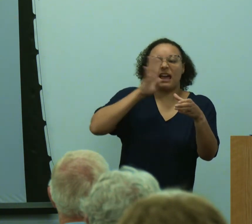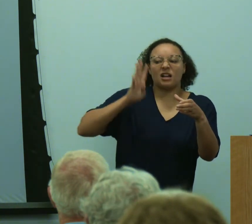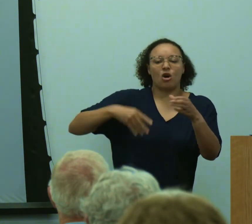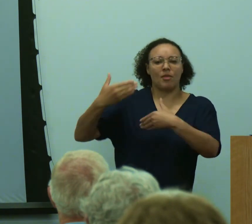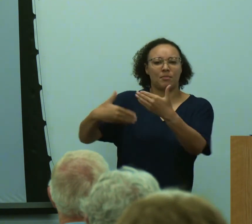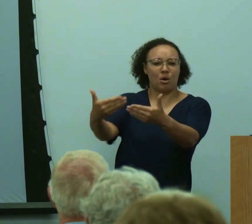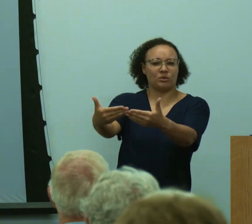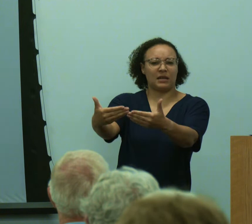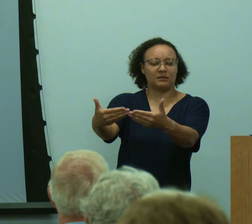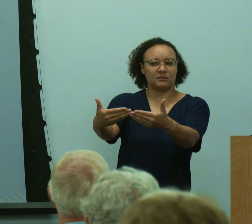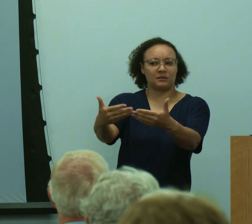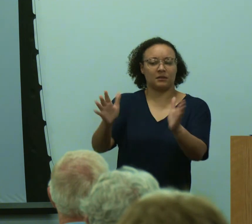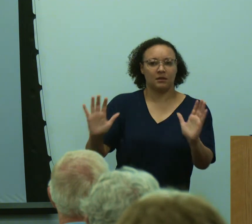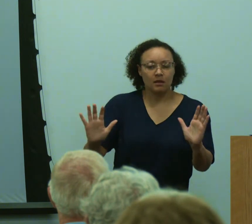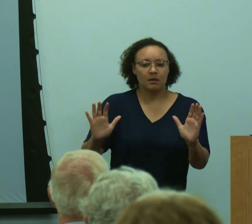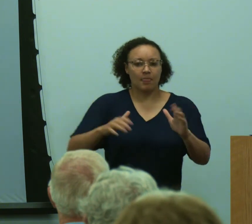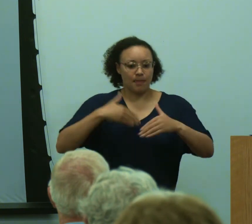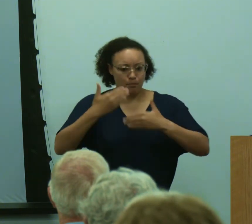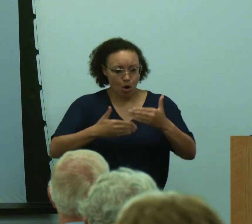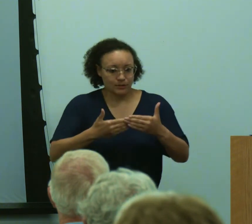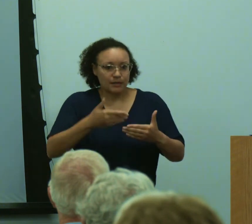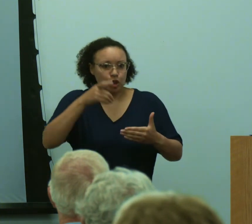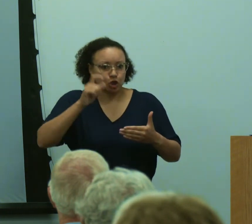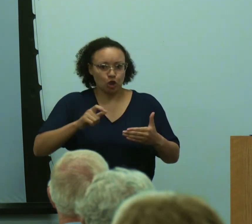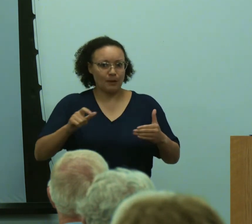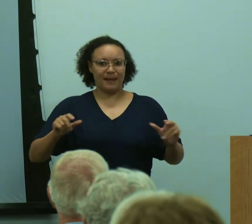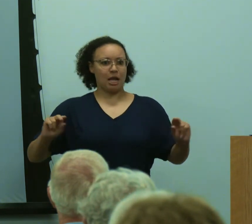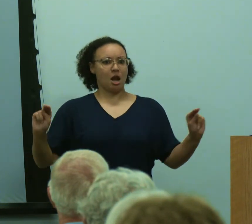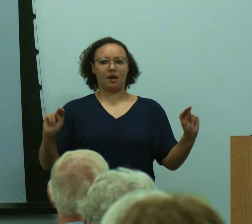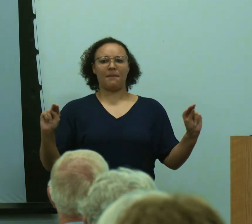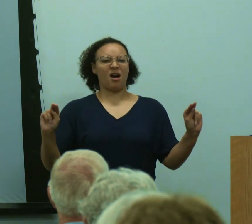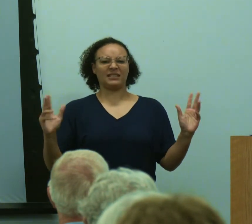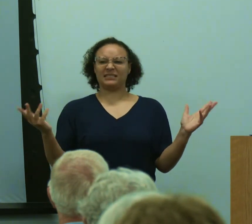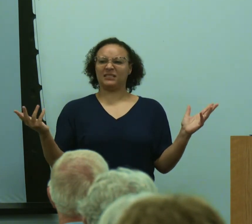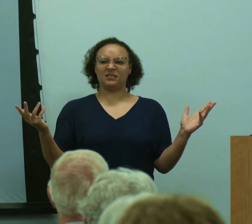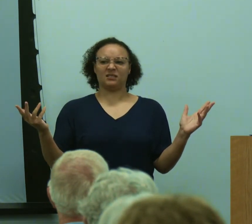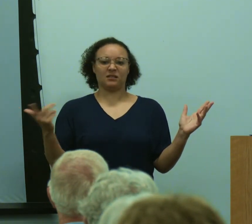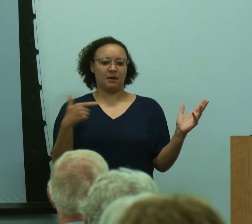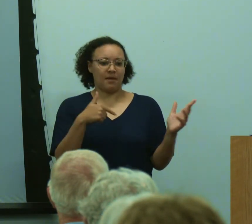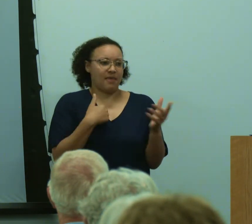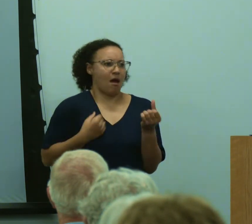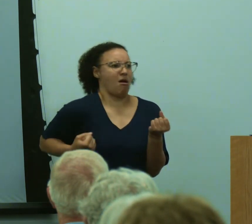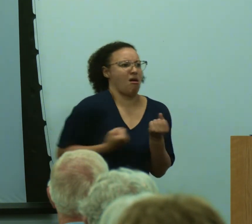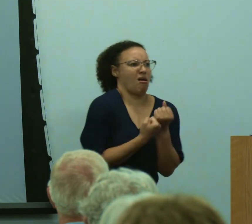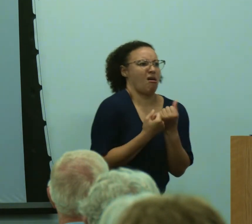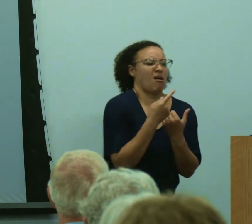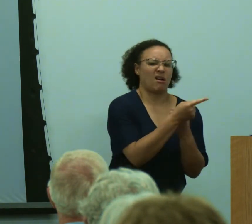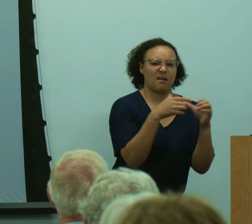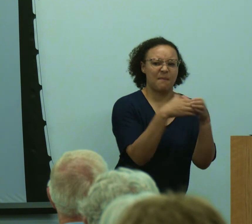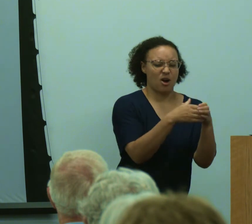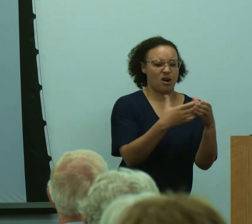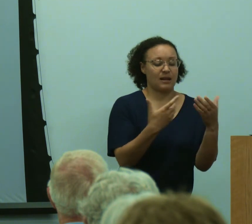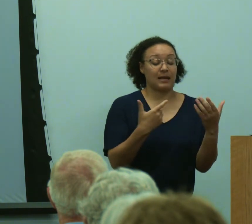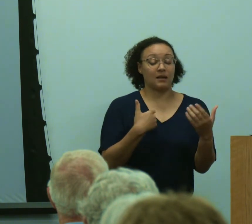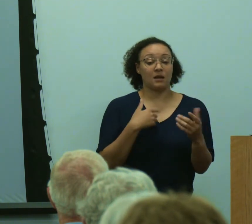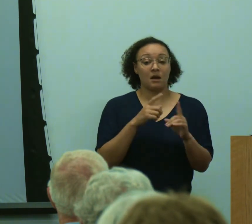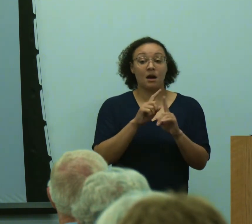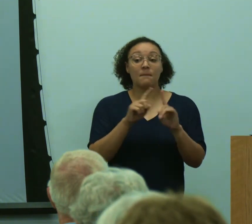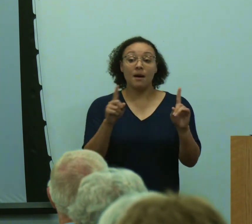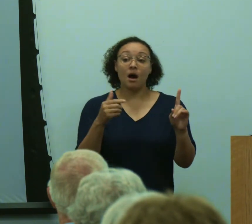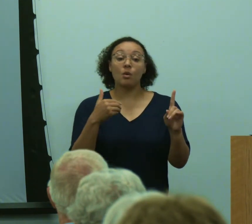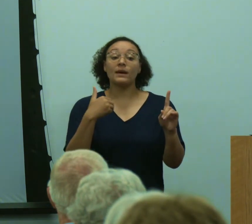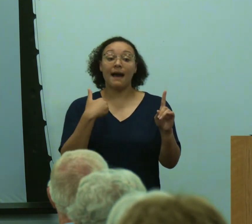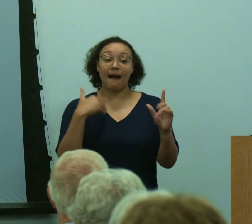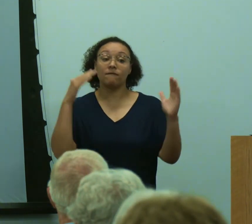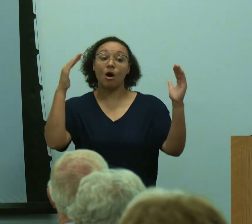purpose was to be bipartisan. It's also important to note that there's a glimmer of hope, because we